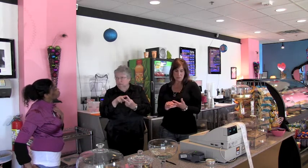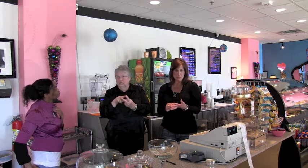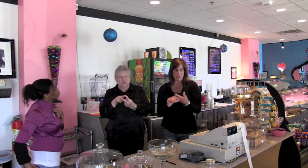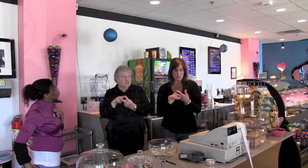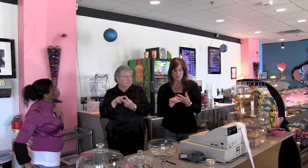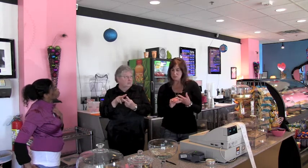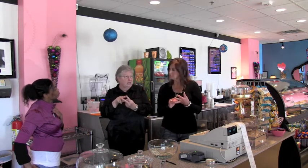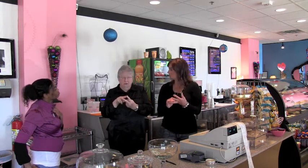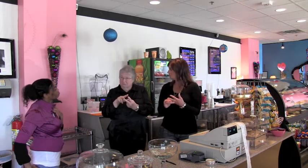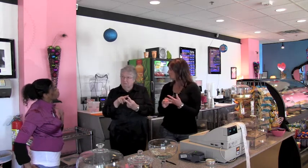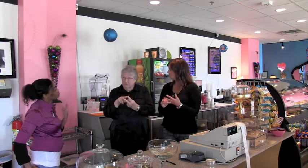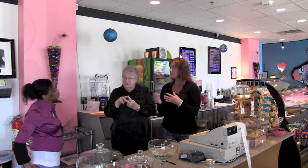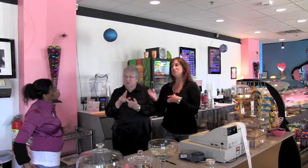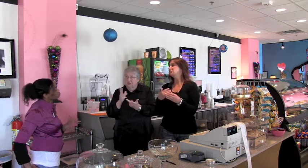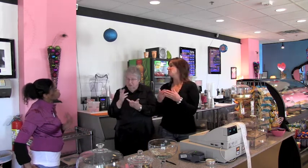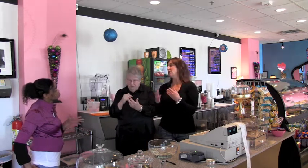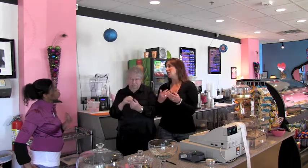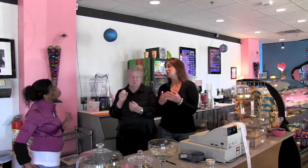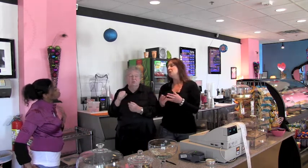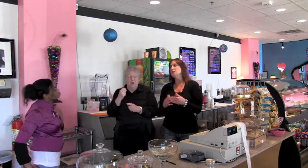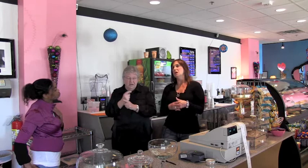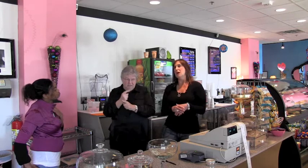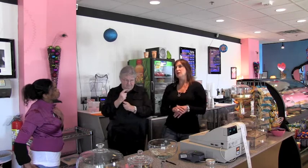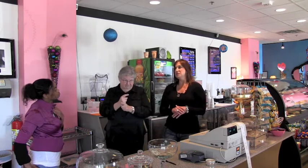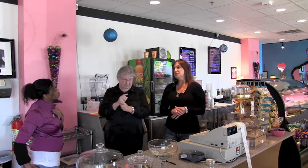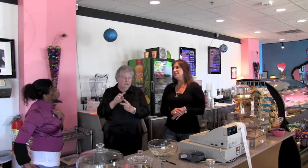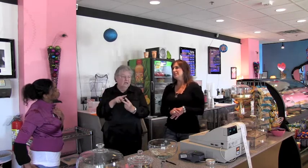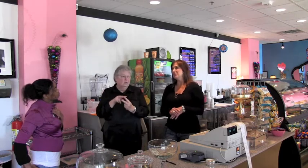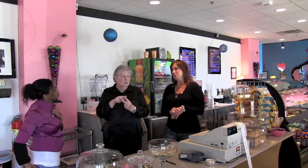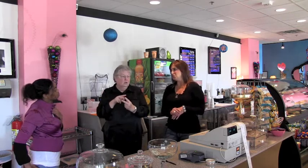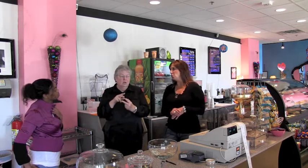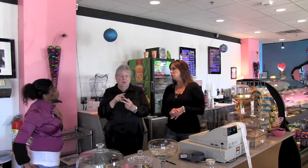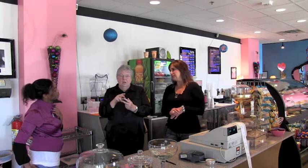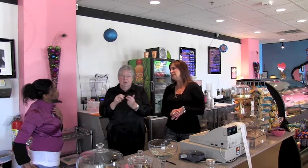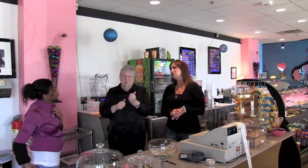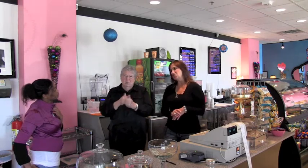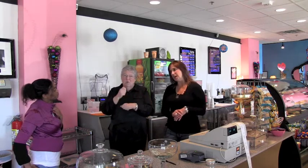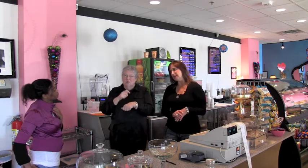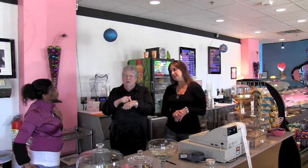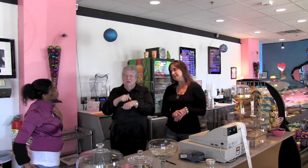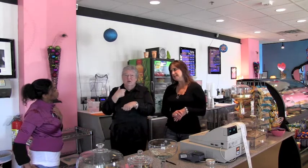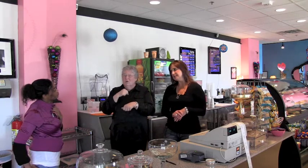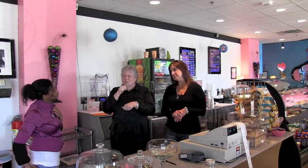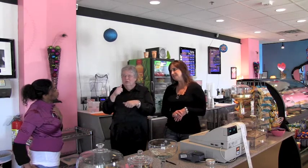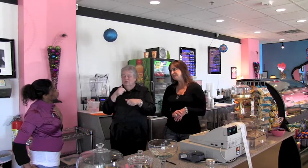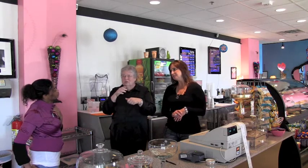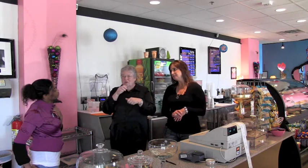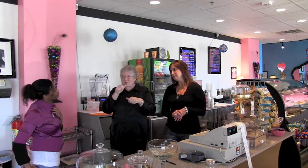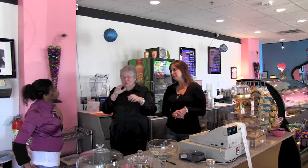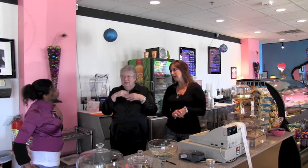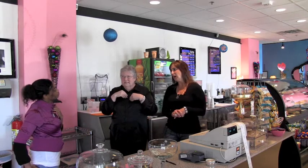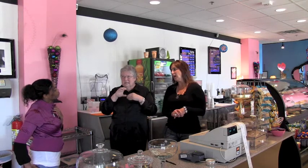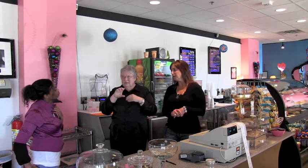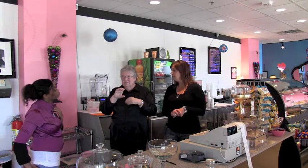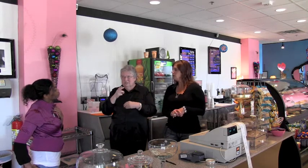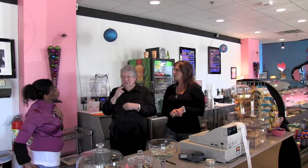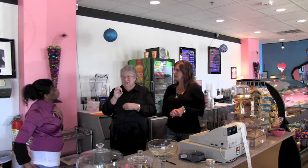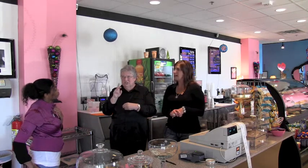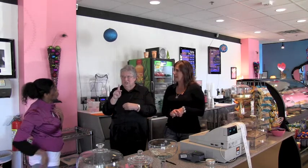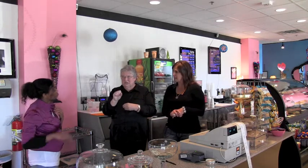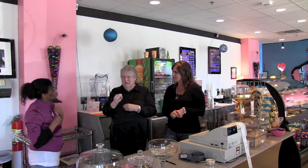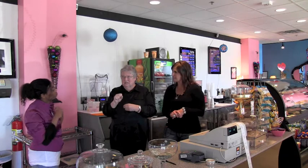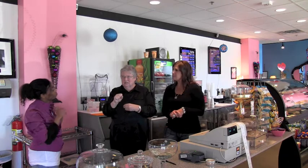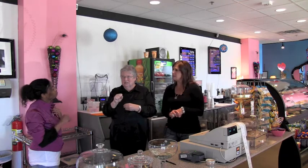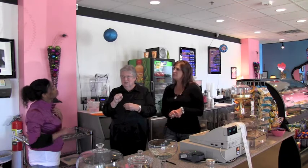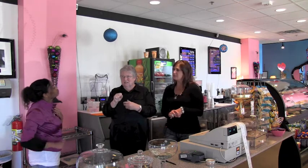And it doesn't matter which one. It doesn't either one. matter. Typically we don't take checks. You